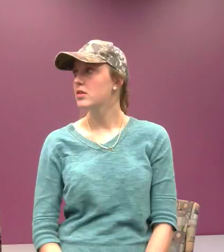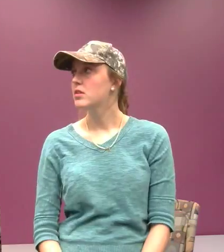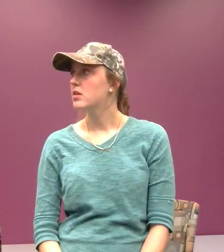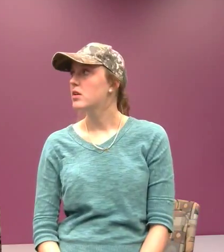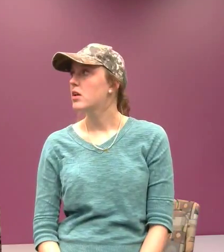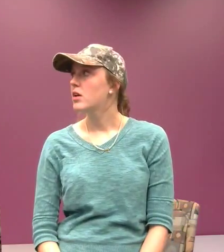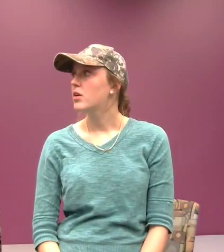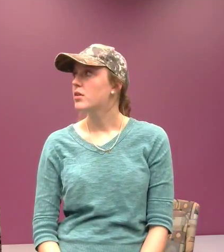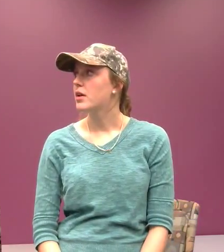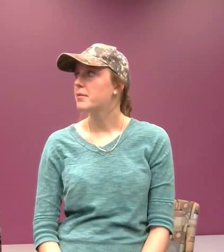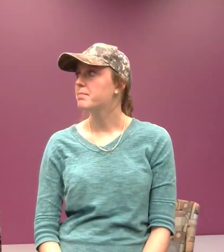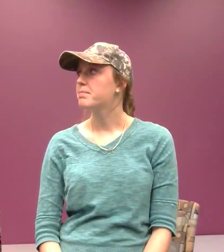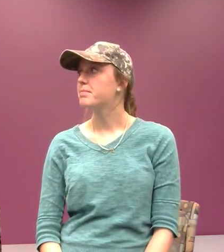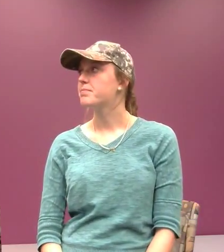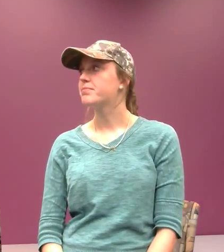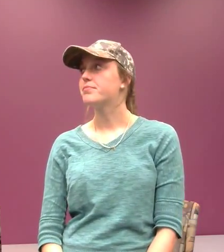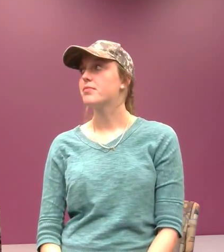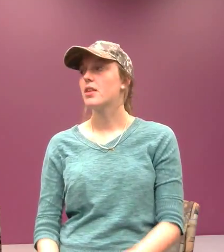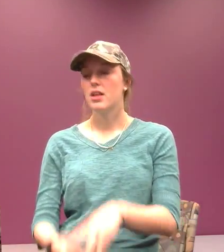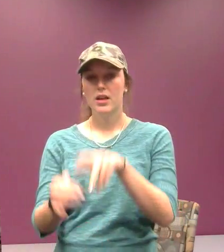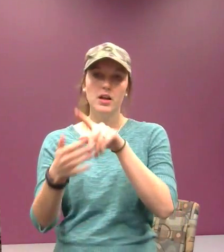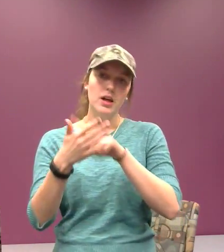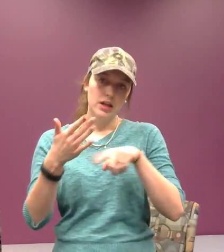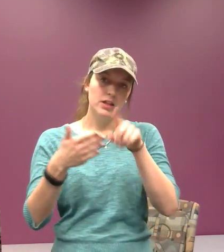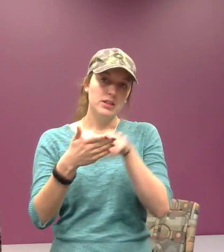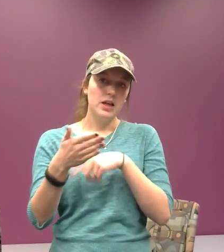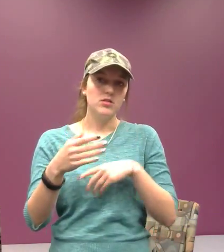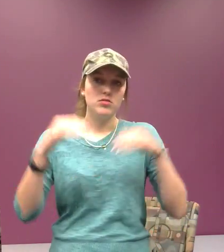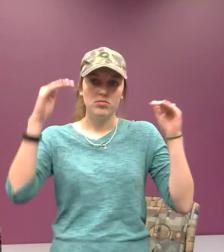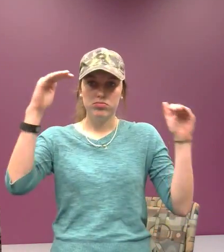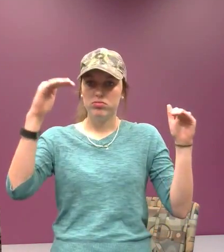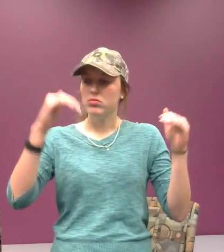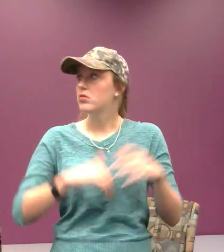1? Well, x plus 6 and x plus 6.